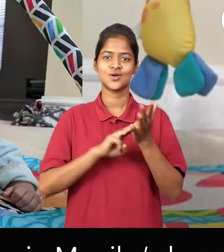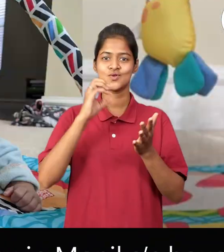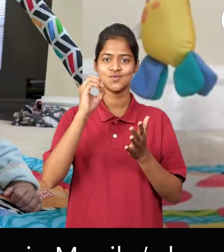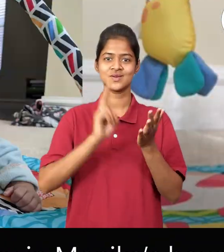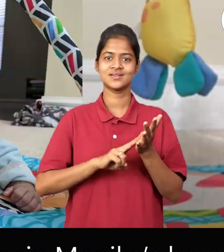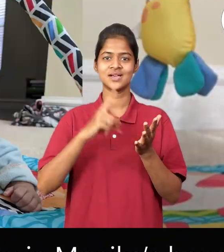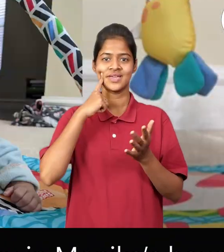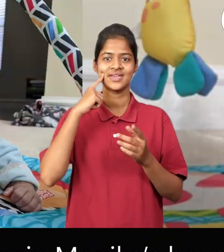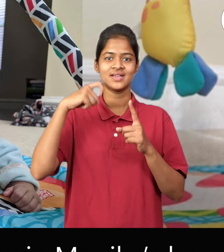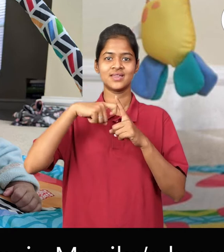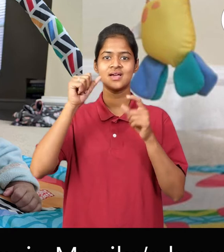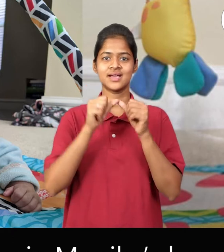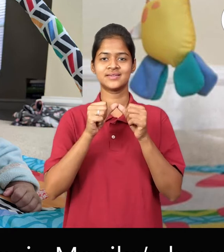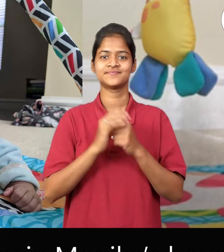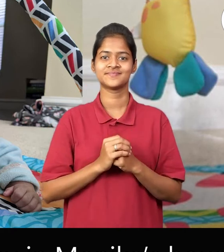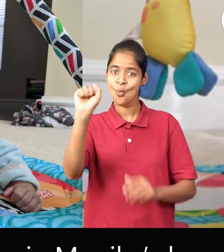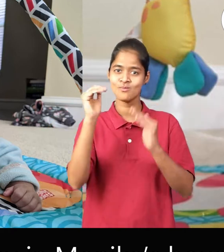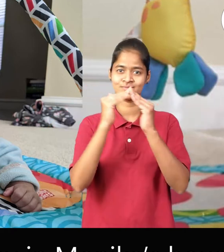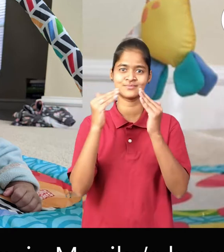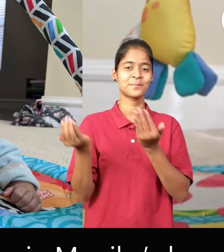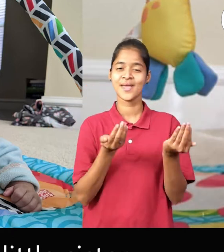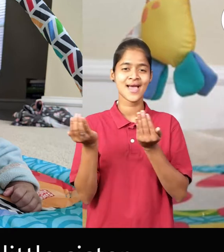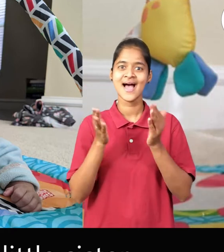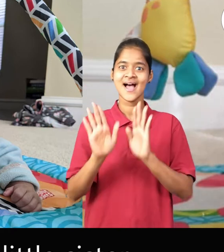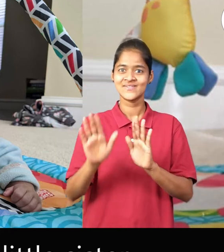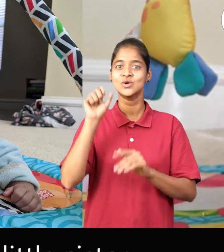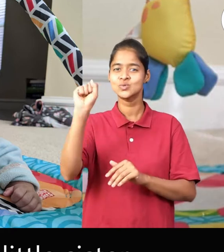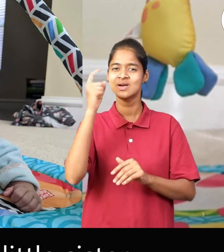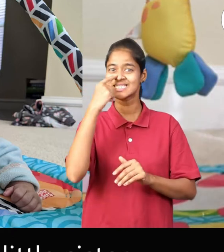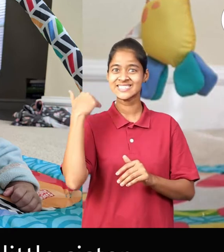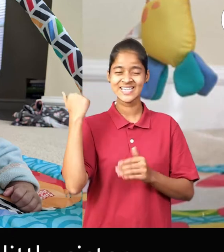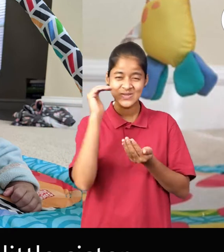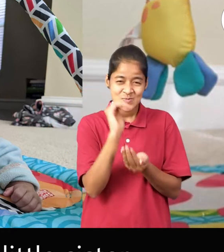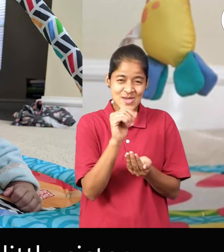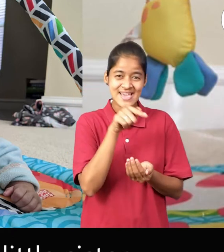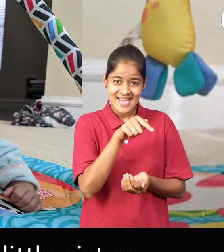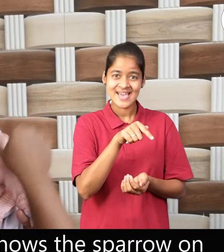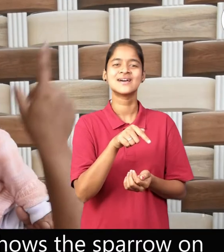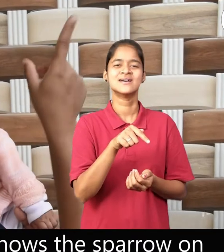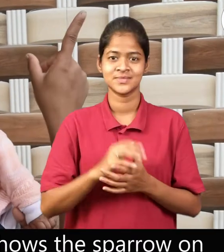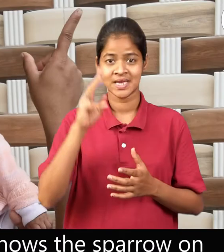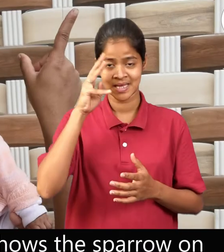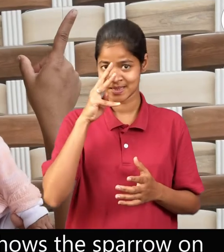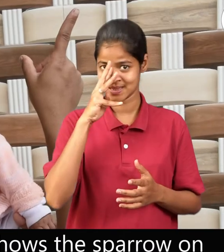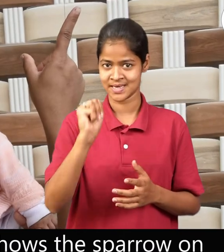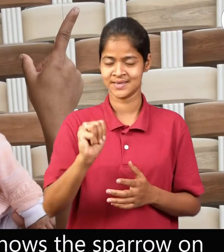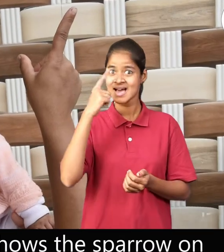is a small baby in monica's house she is her little sister monica's mother shows